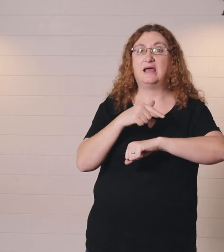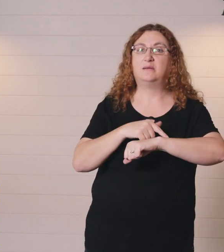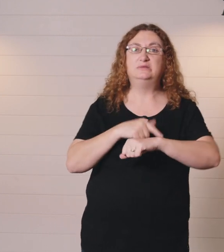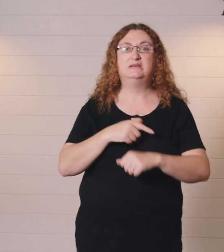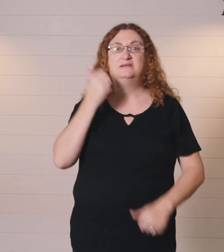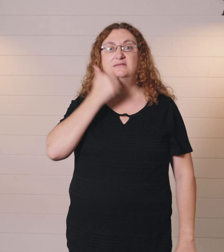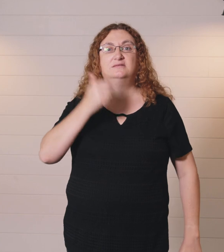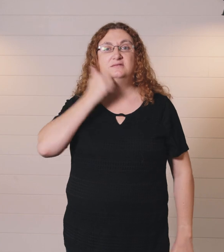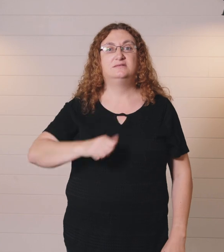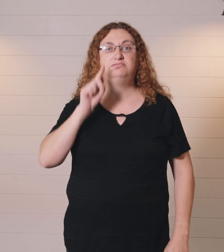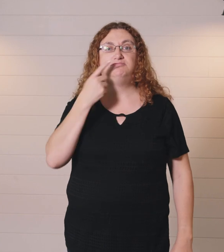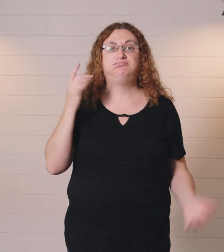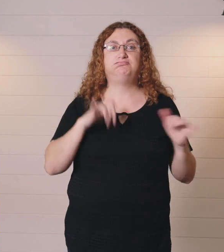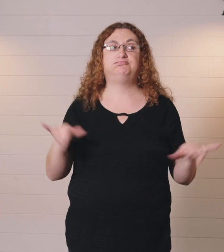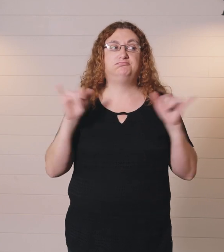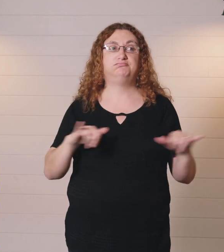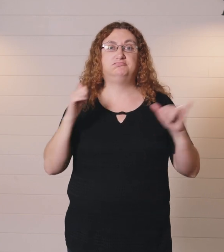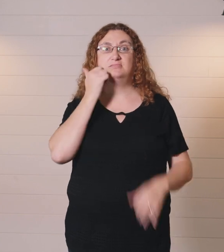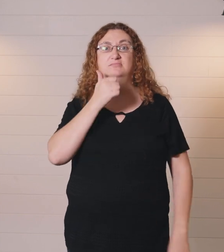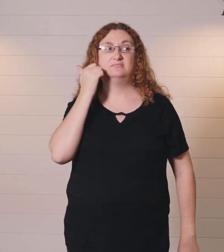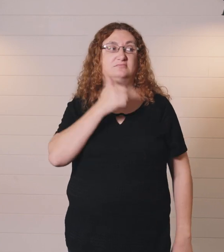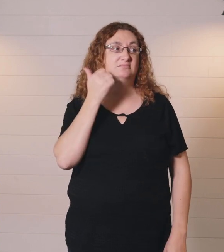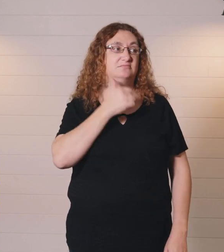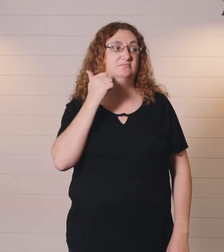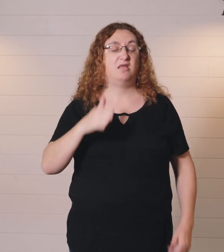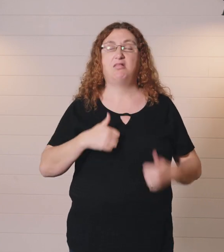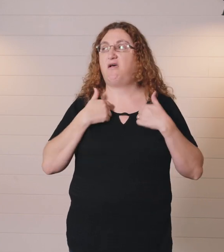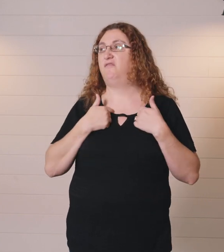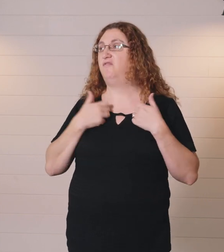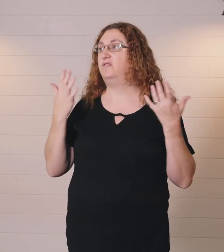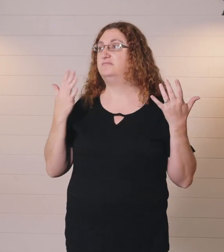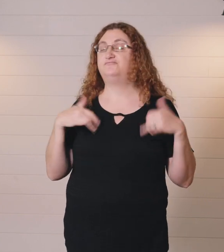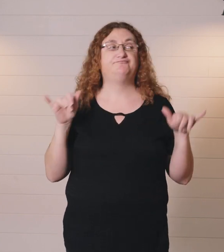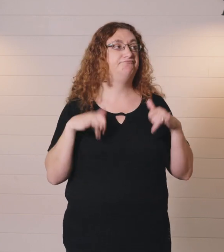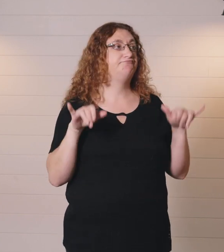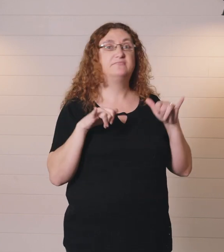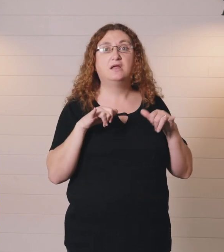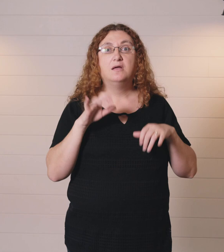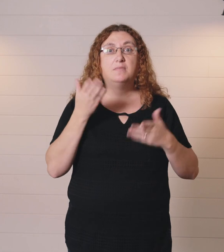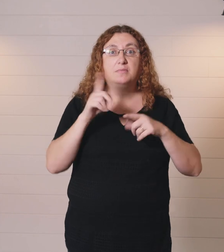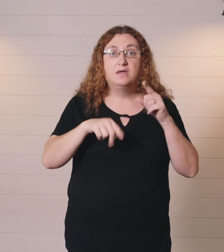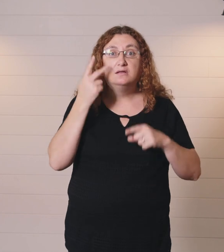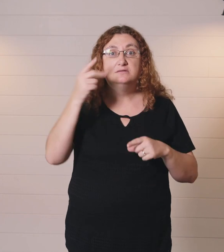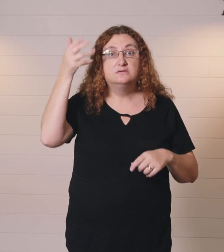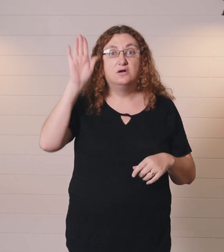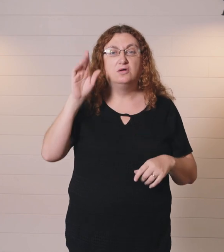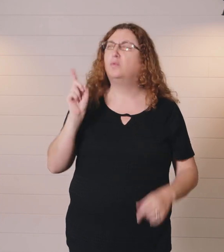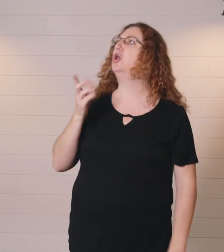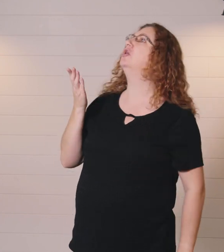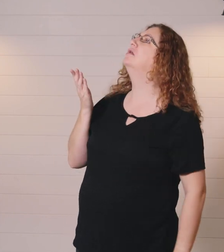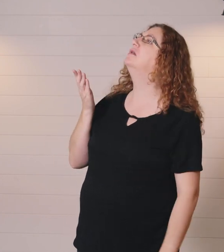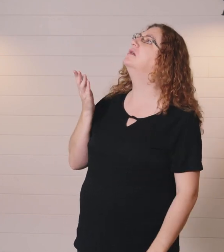in our lives, we don't see it as clearly, the manifest presence of God's working. There are times where we ask, "God, where are